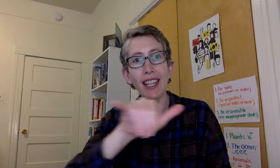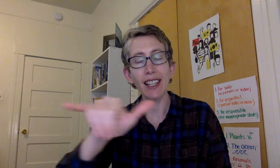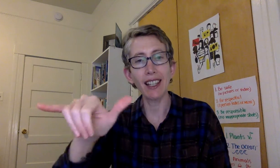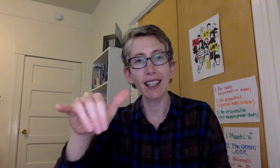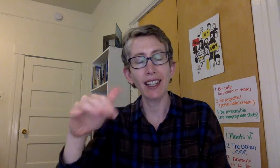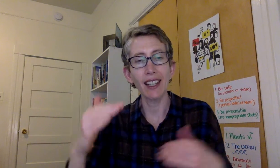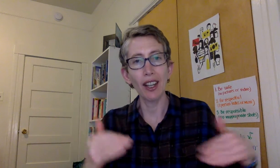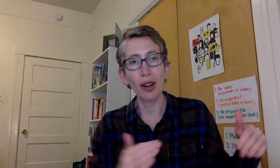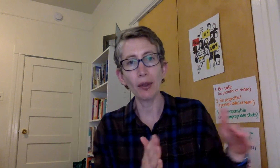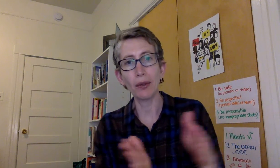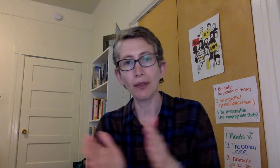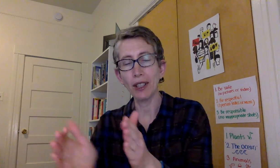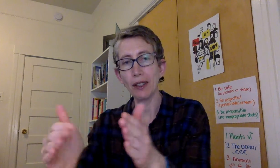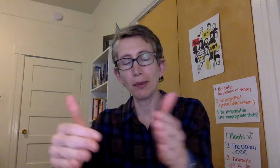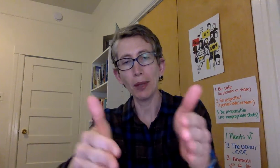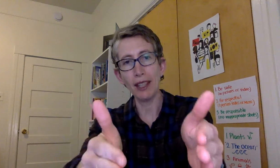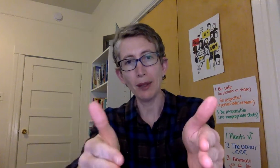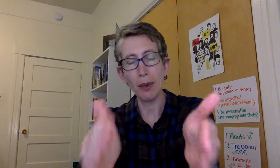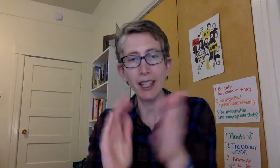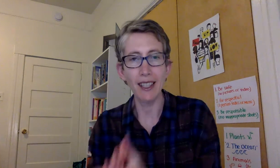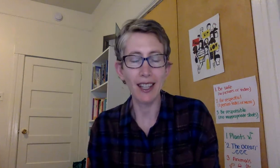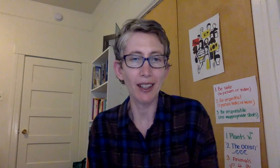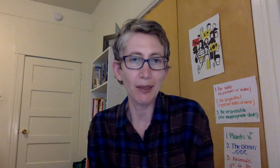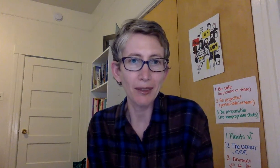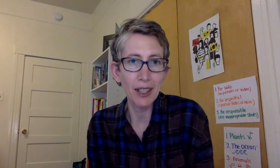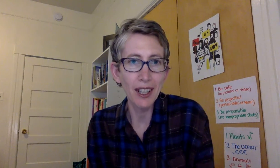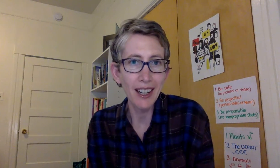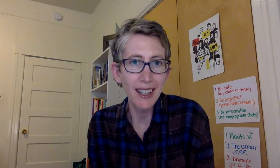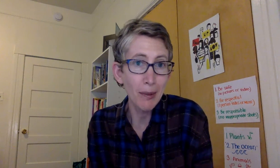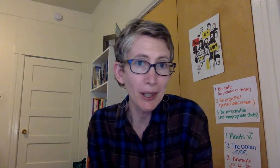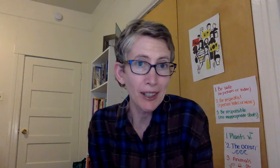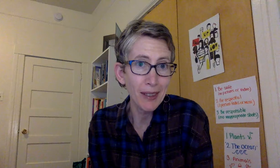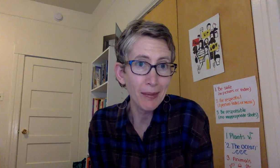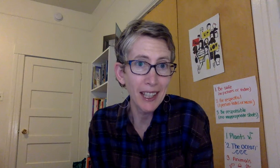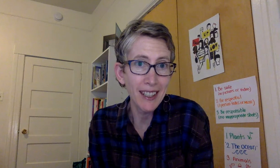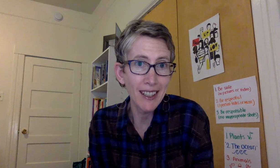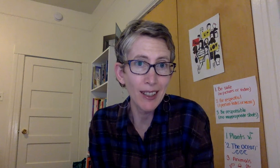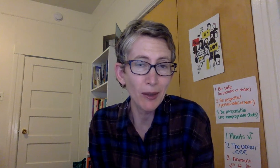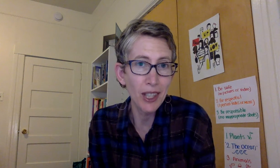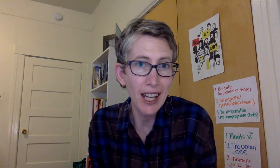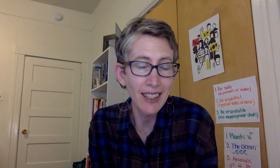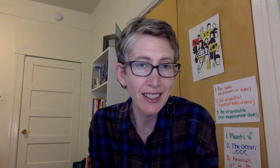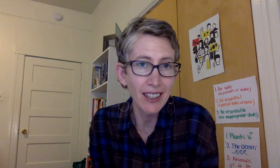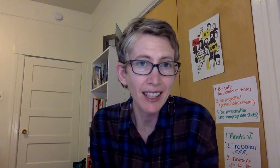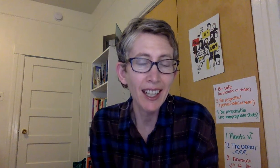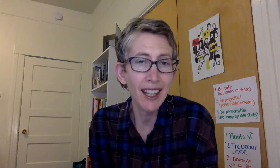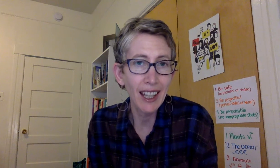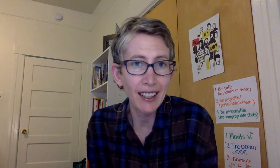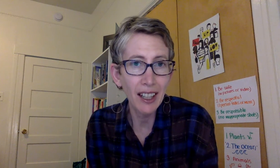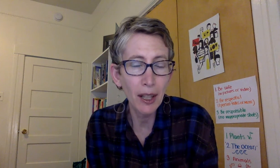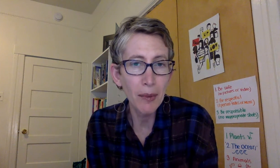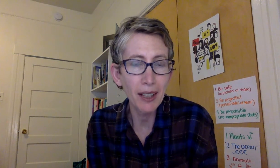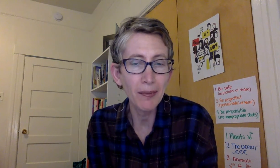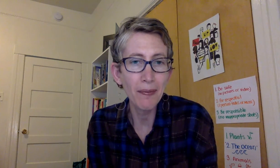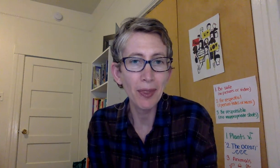like a river. Because peace and a river are similar, because they're so gentle and calming,